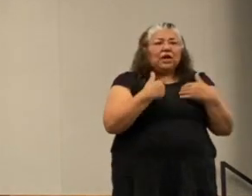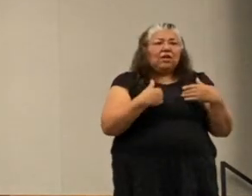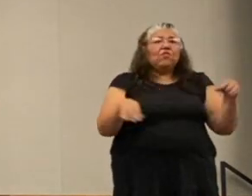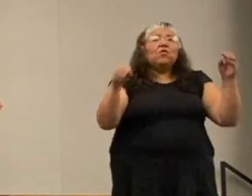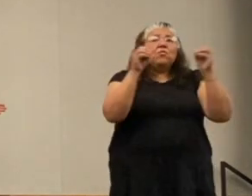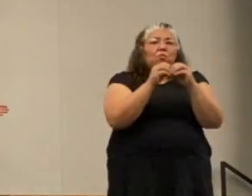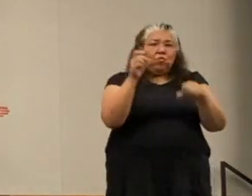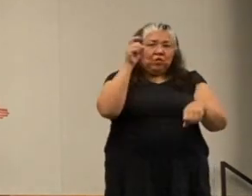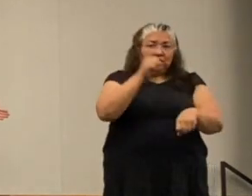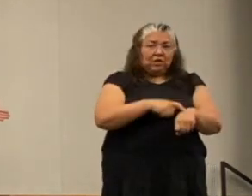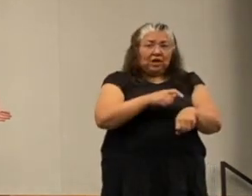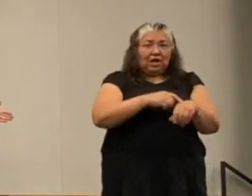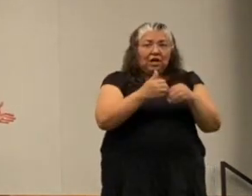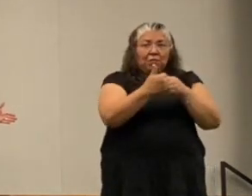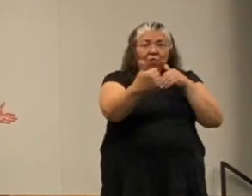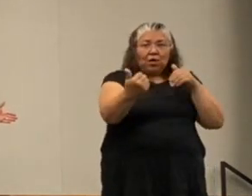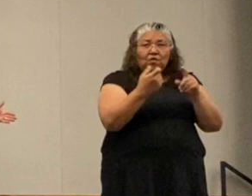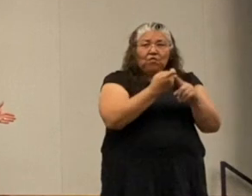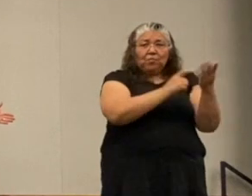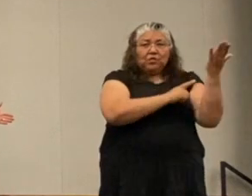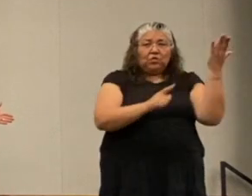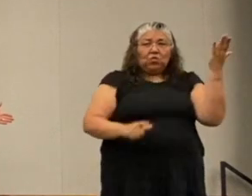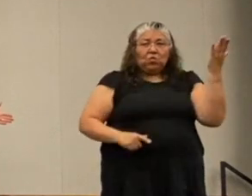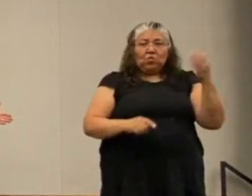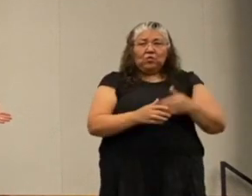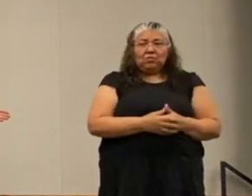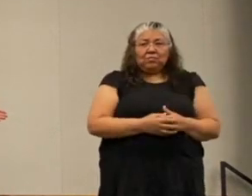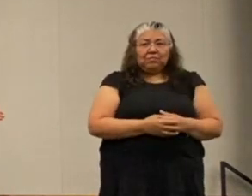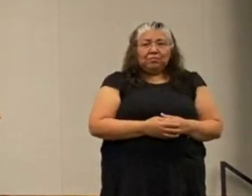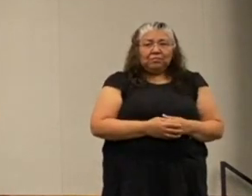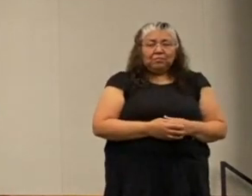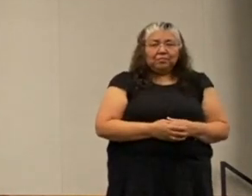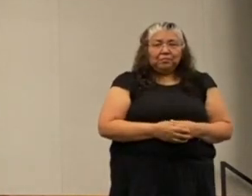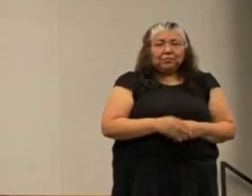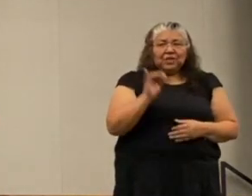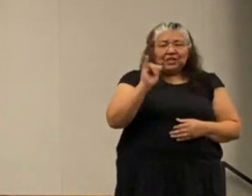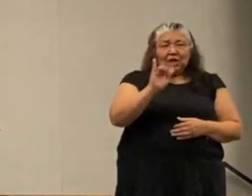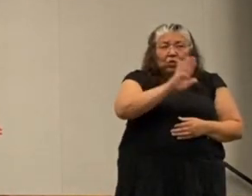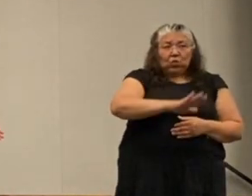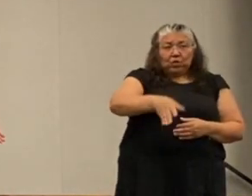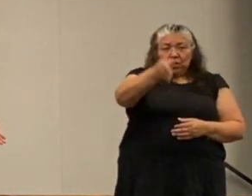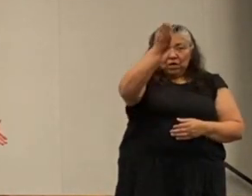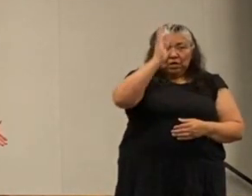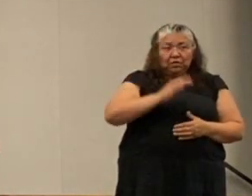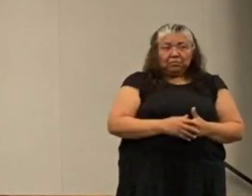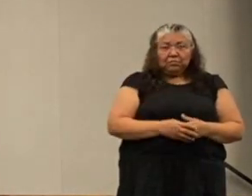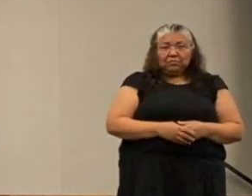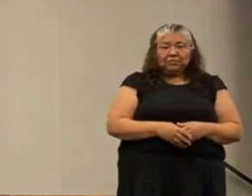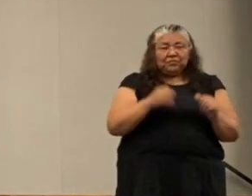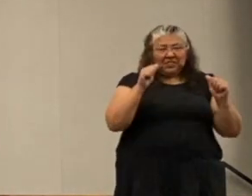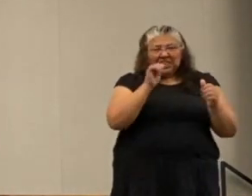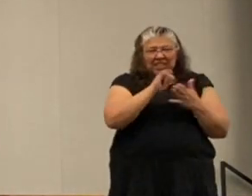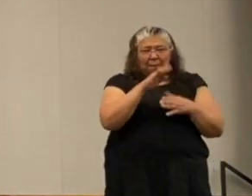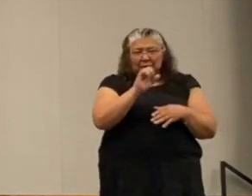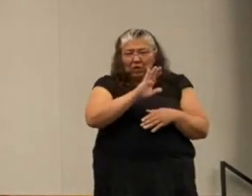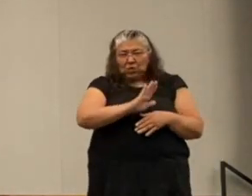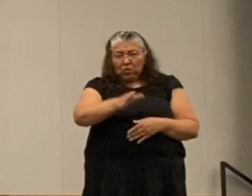more time away from the Lord? Is that your God? Could that be your